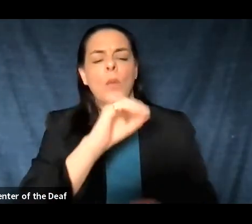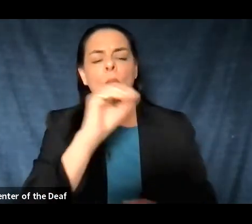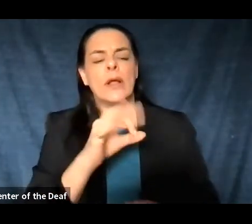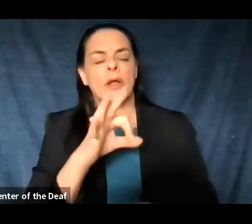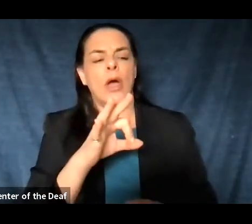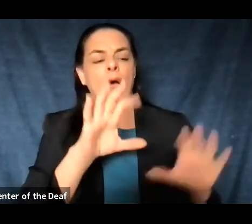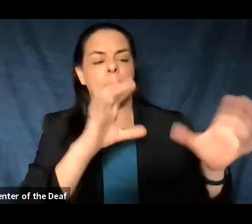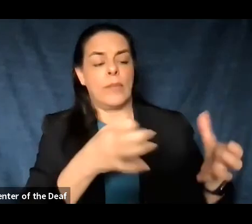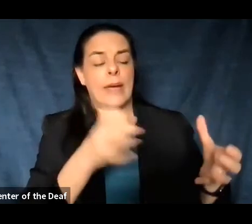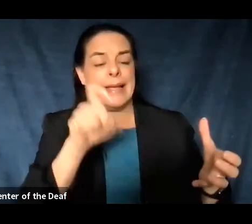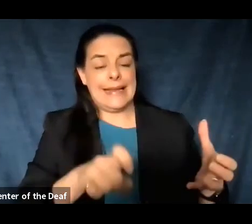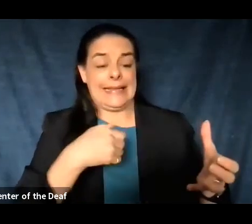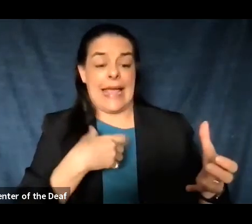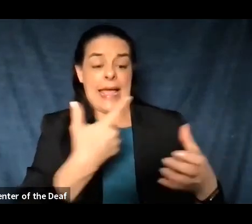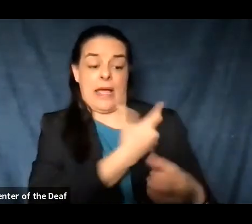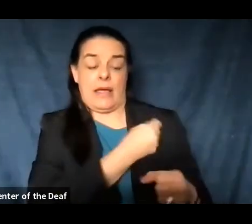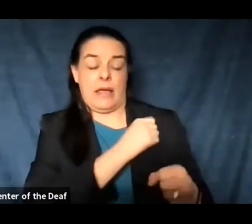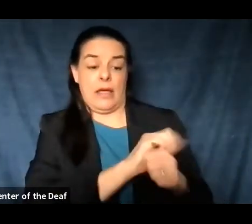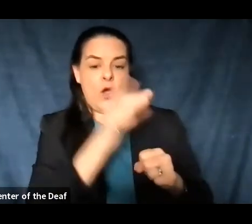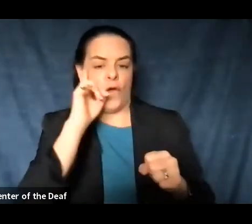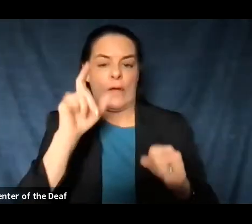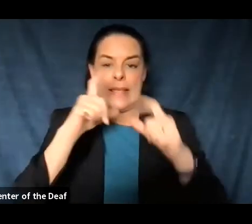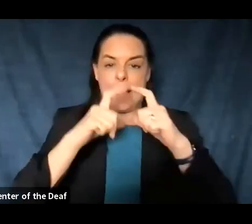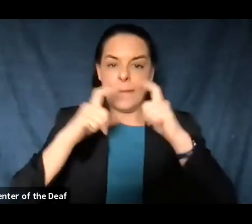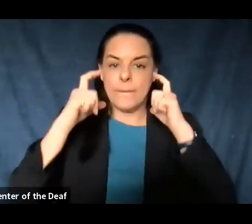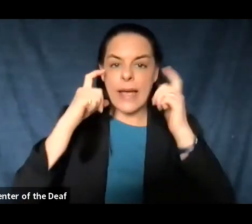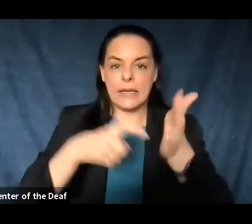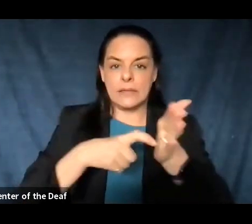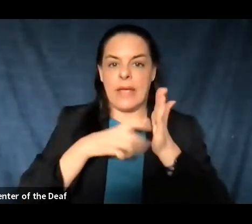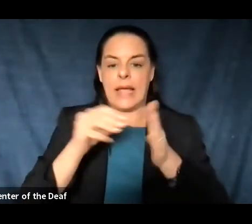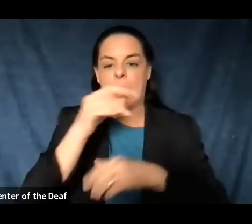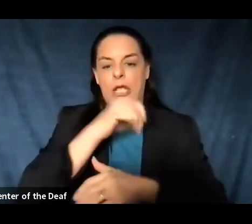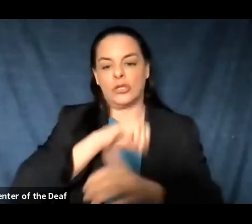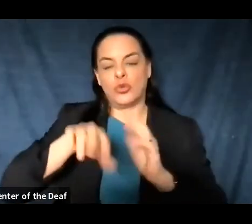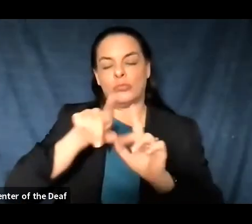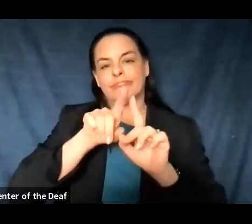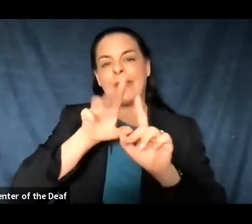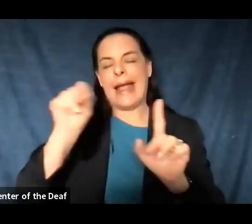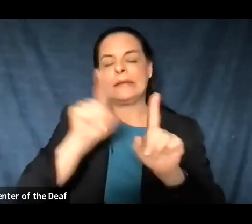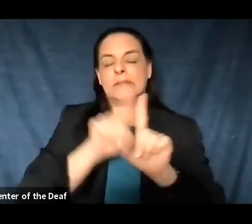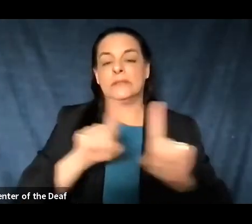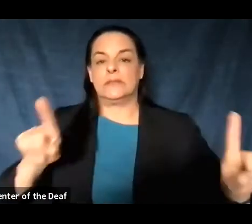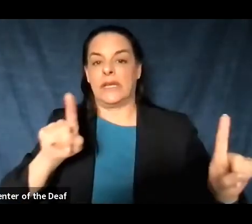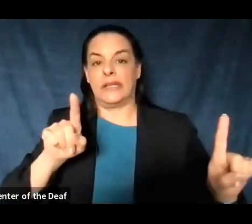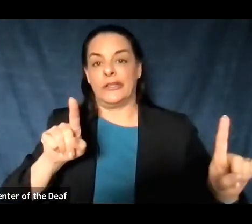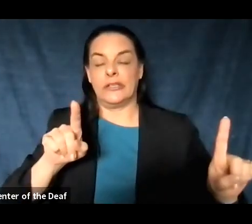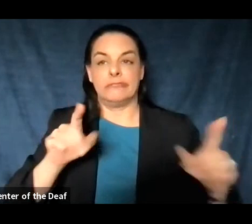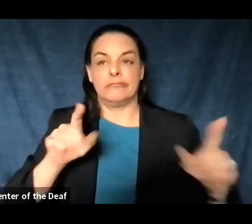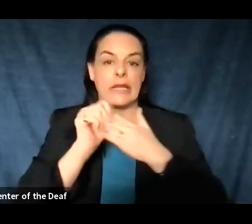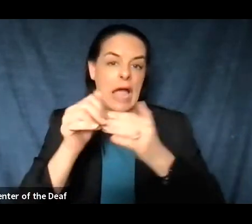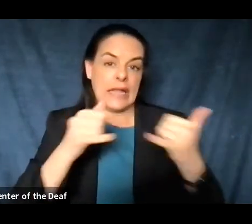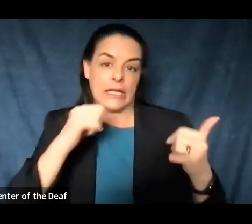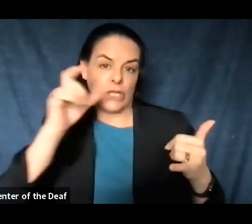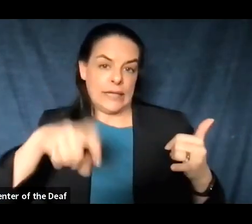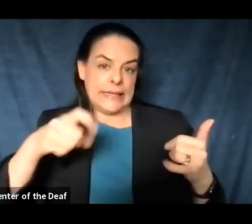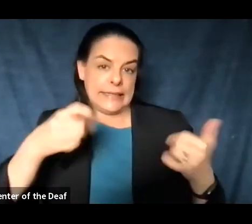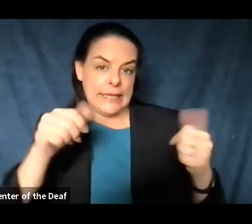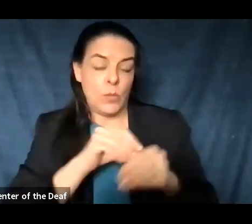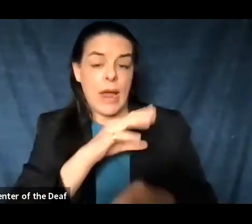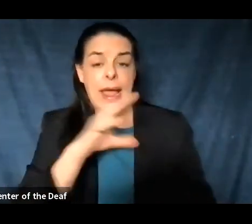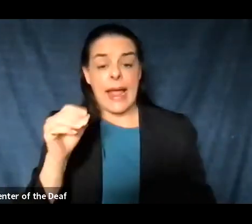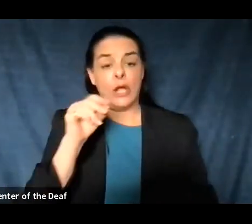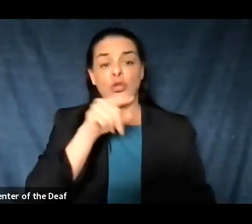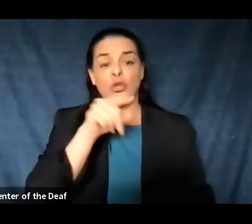be vaccinated for the mask mandate and social distancing guidelines to no longer be necessary? And does KCHD have a